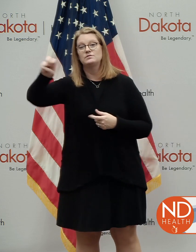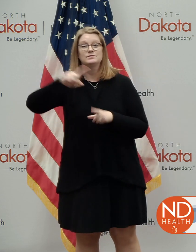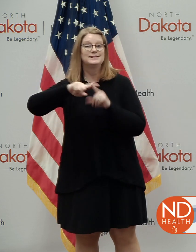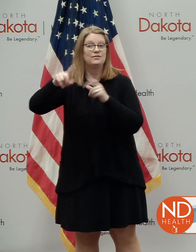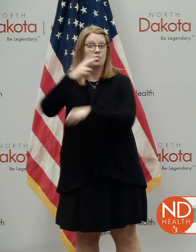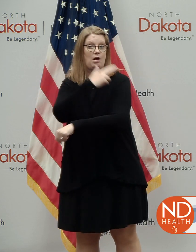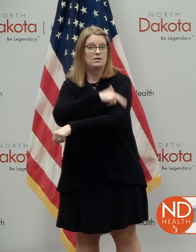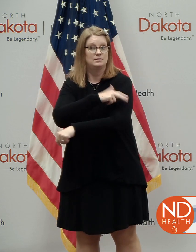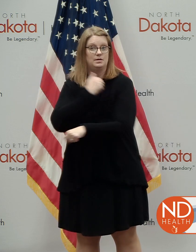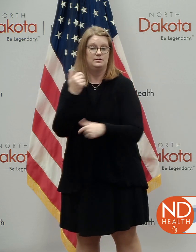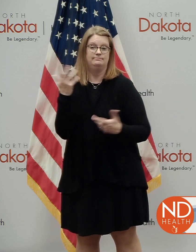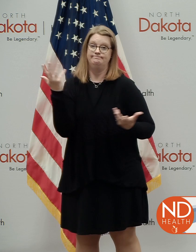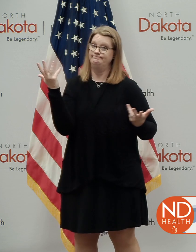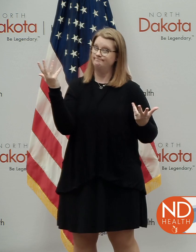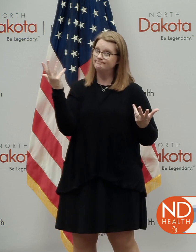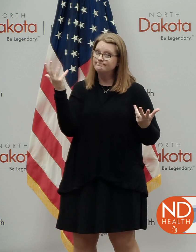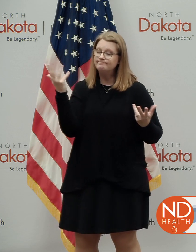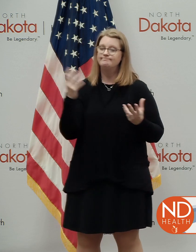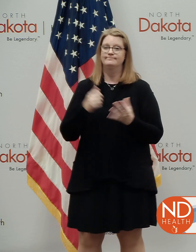facility.